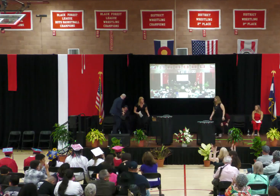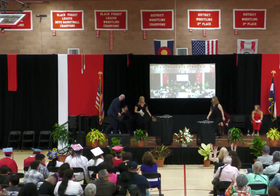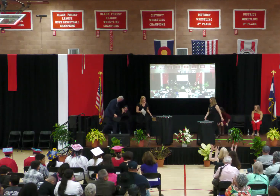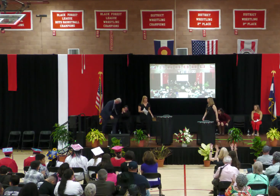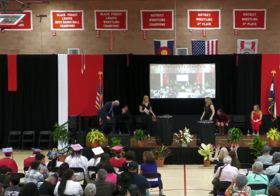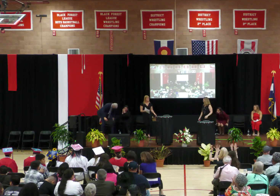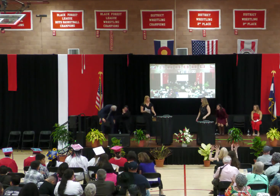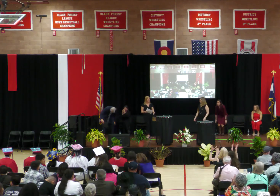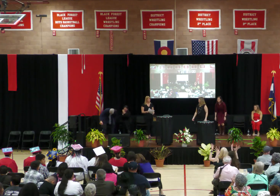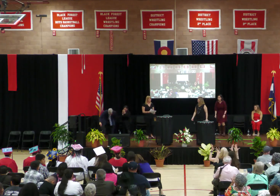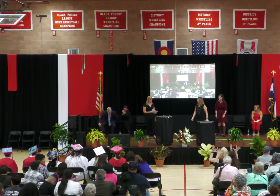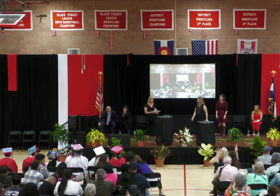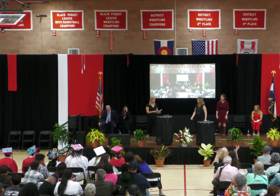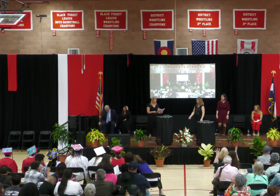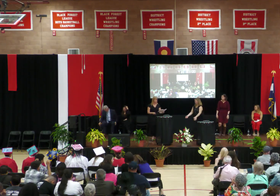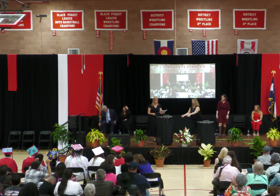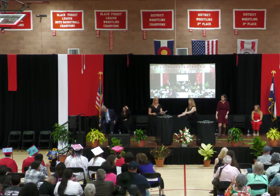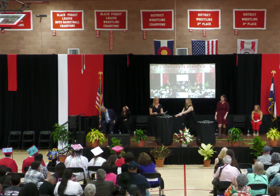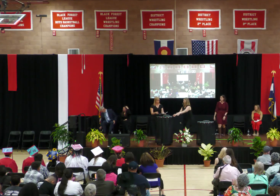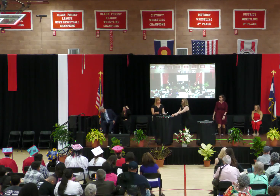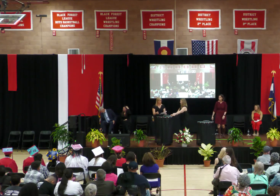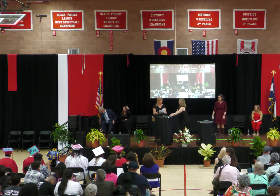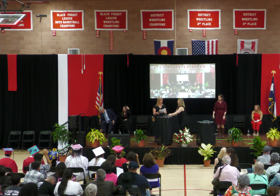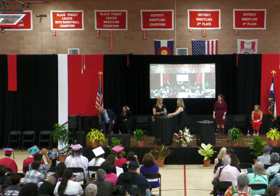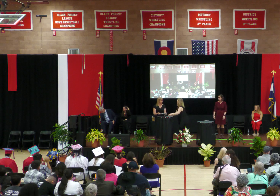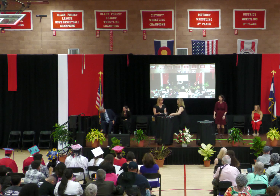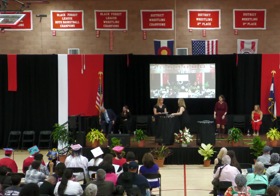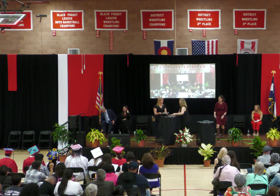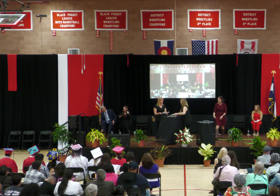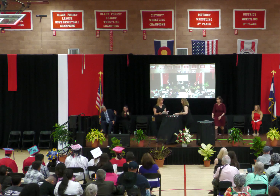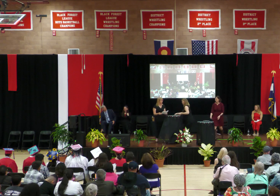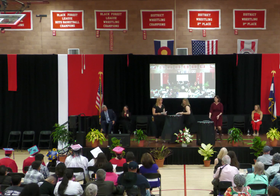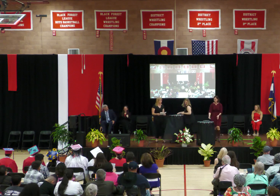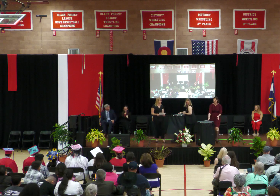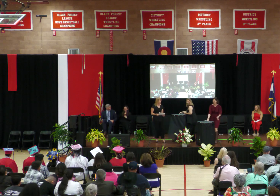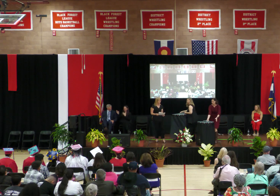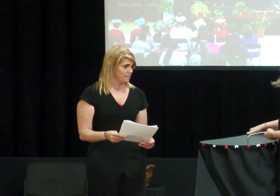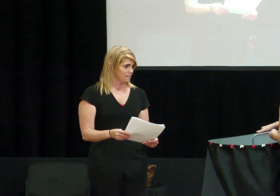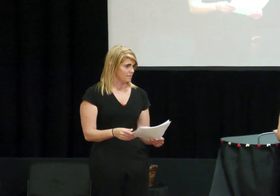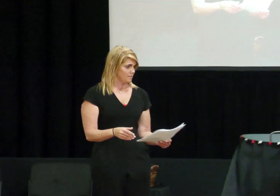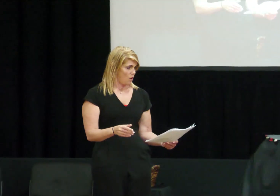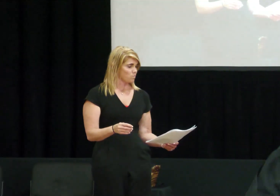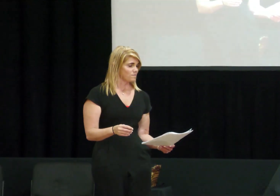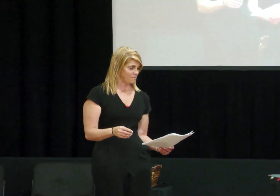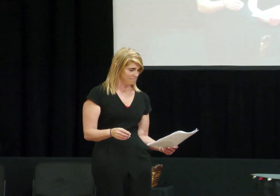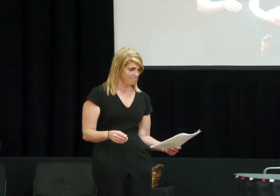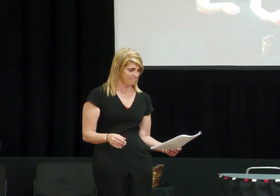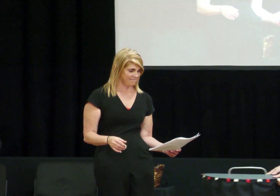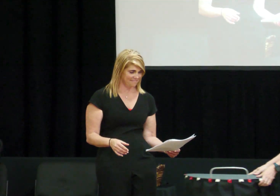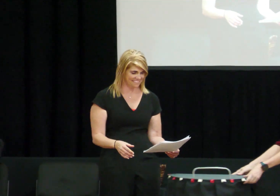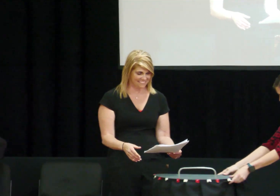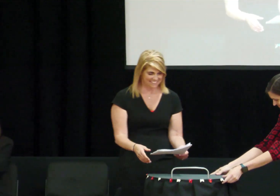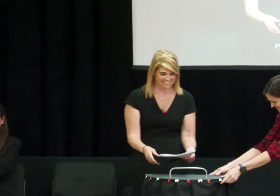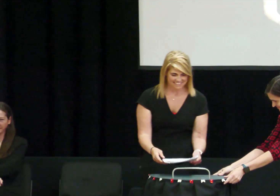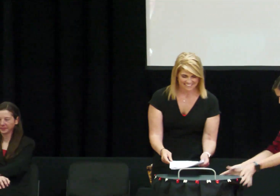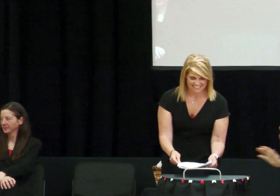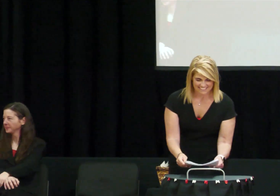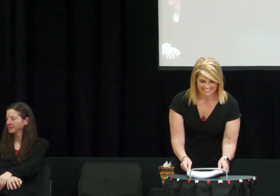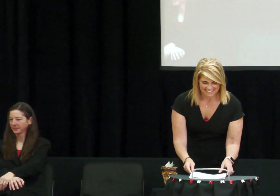Mr. Ryan Commerson takes his seat back at the back of the stage. Interim Superintendent Tara Spangler comes back up to the stage. They switch